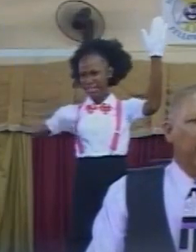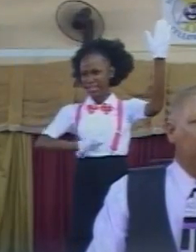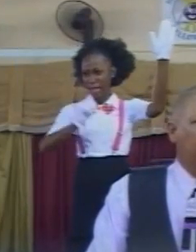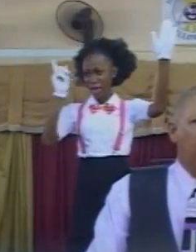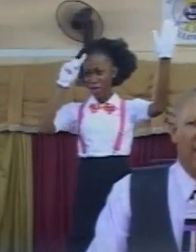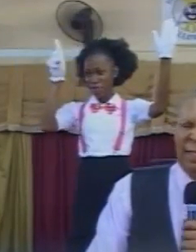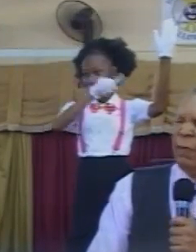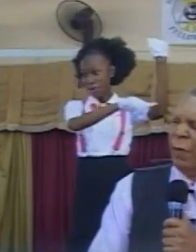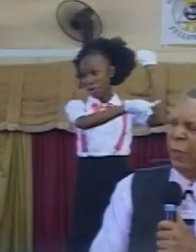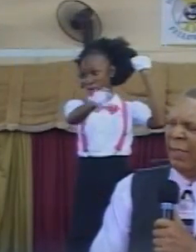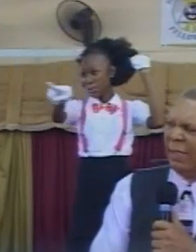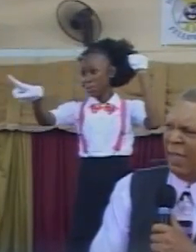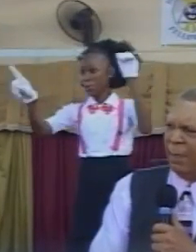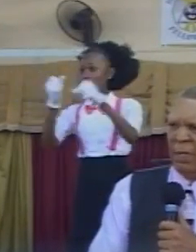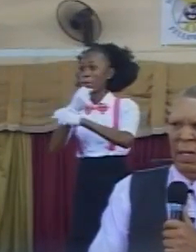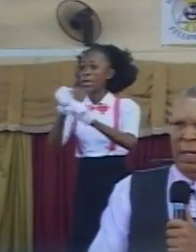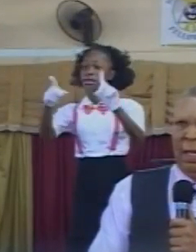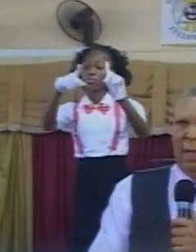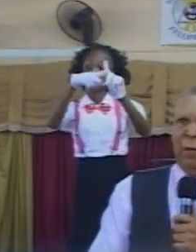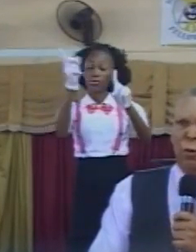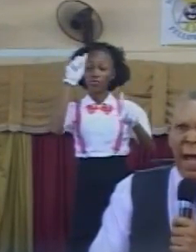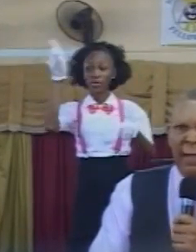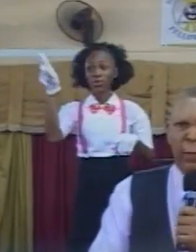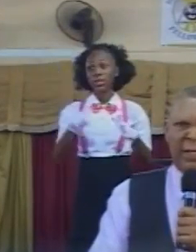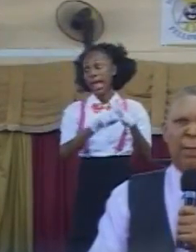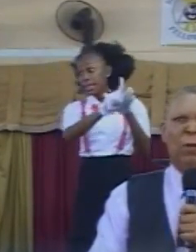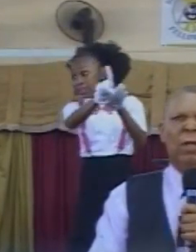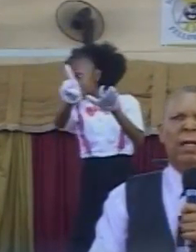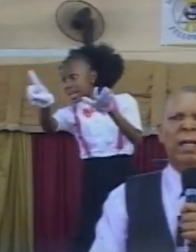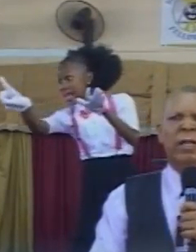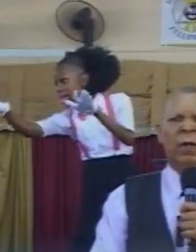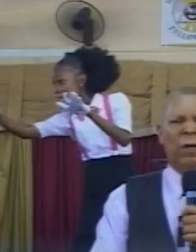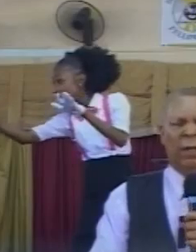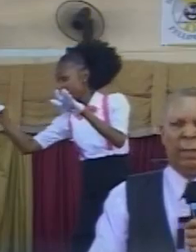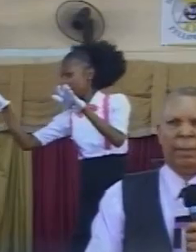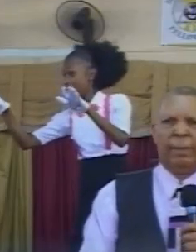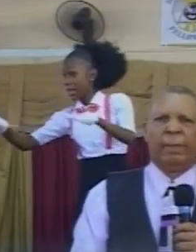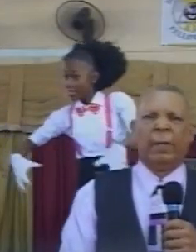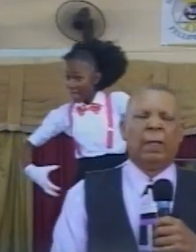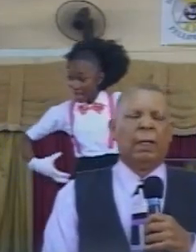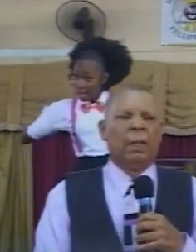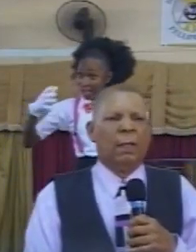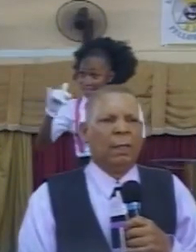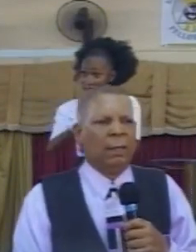to make it possible for you to escape the wrath which is about to unleash on the earth.